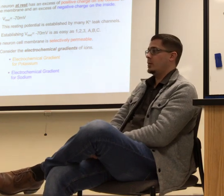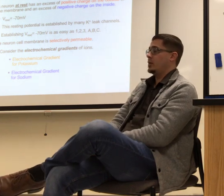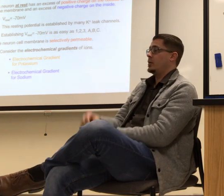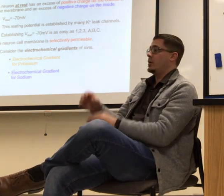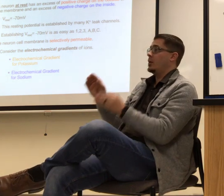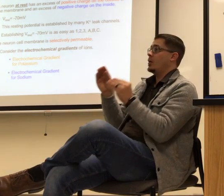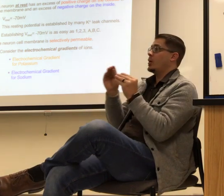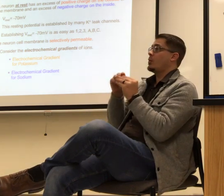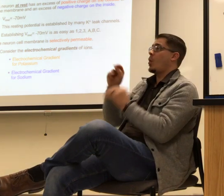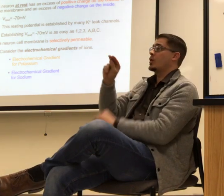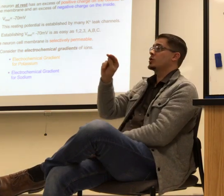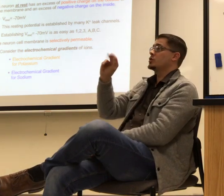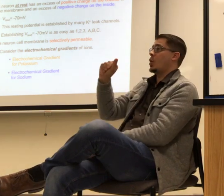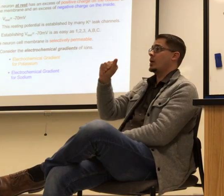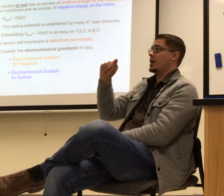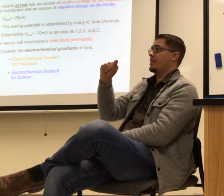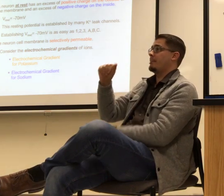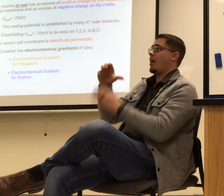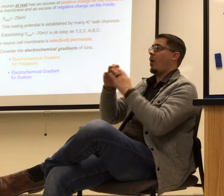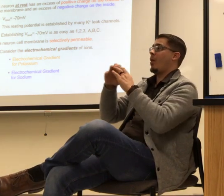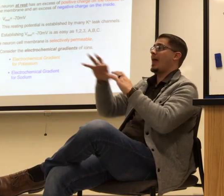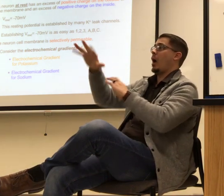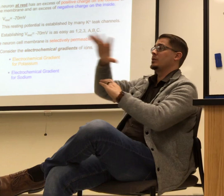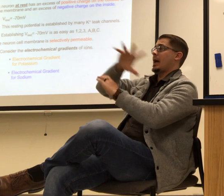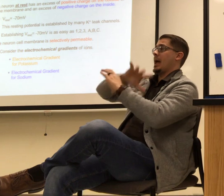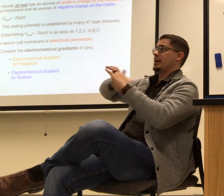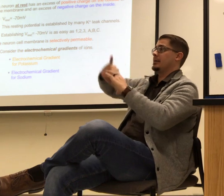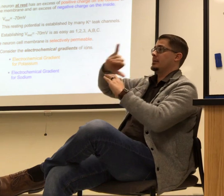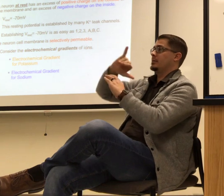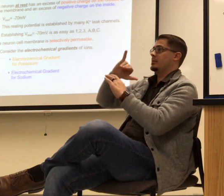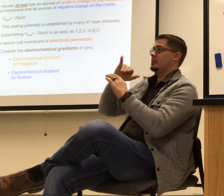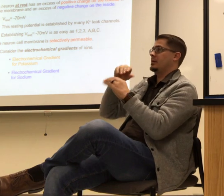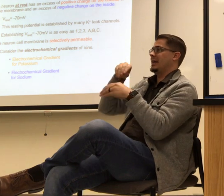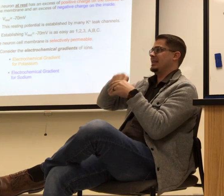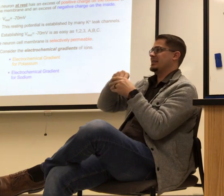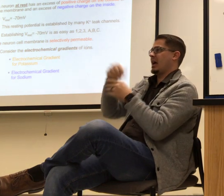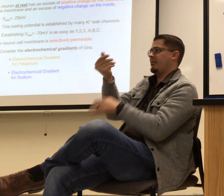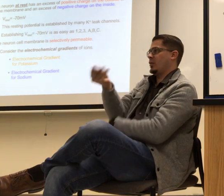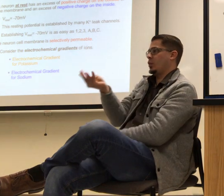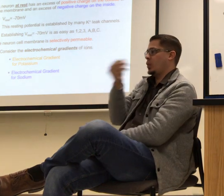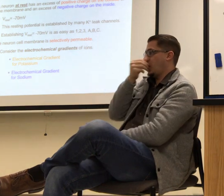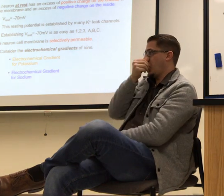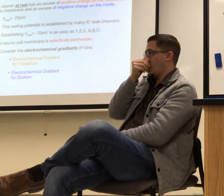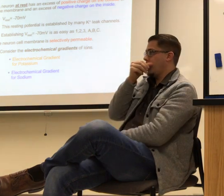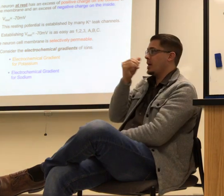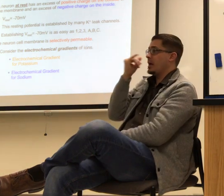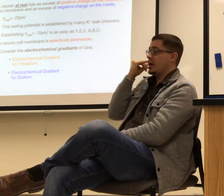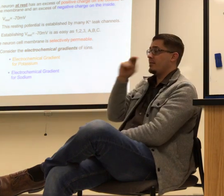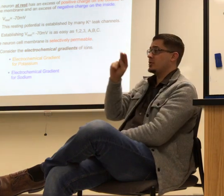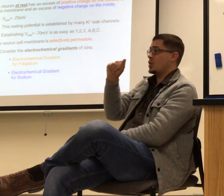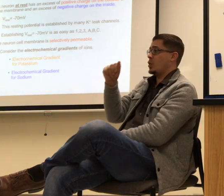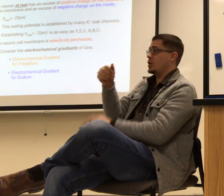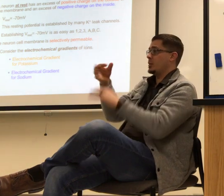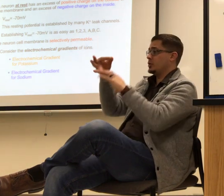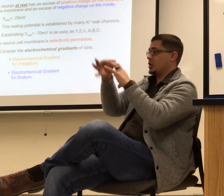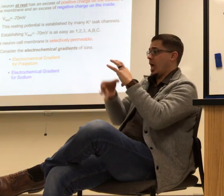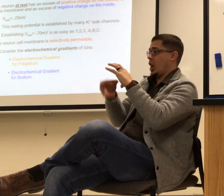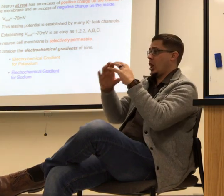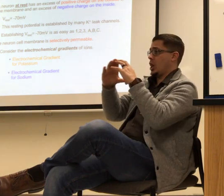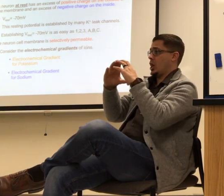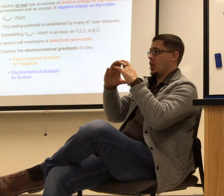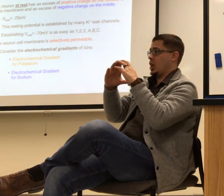sodium on the outside than on the inside. So if there was a channel for sodium to flow through, you